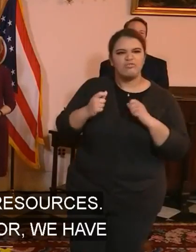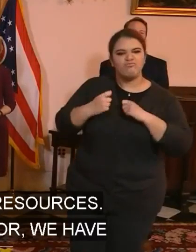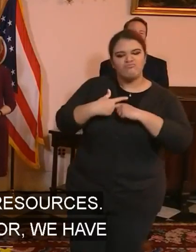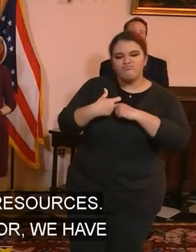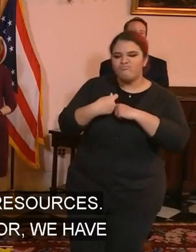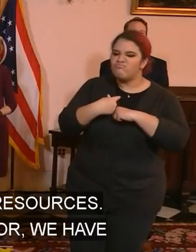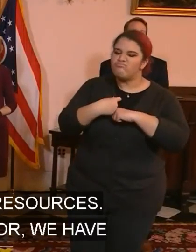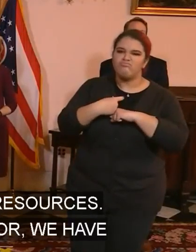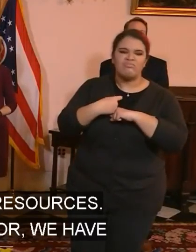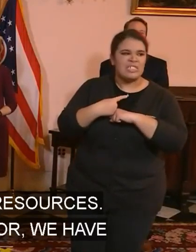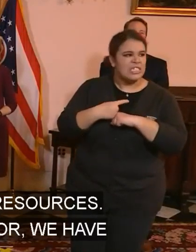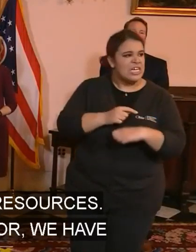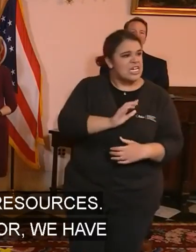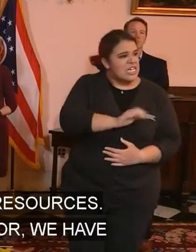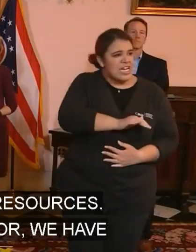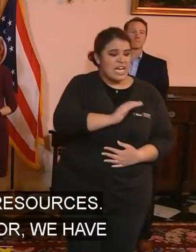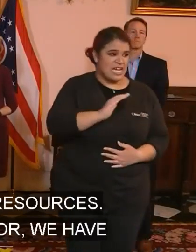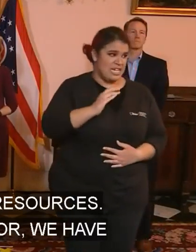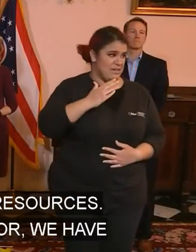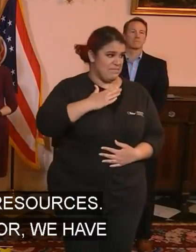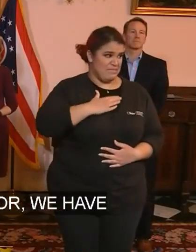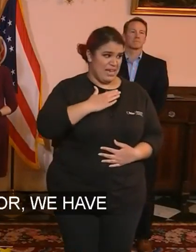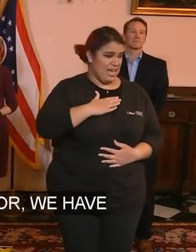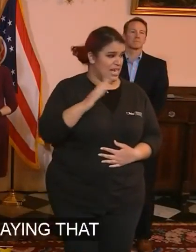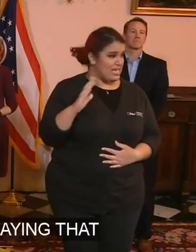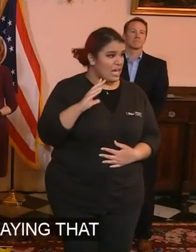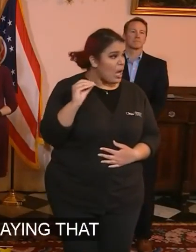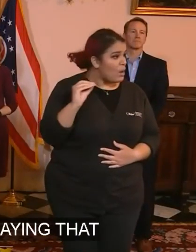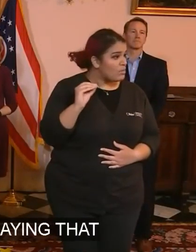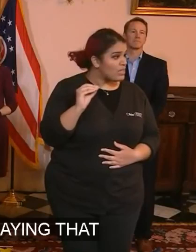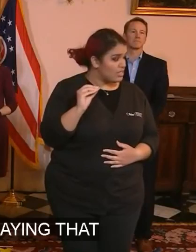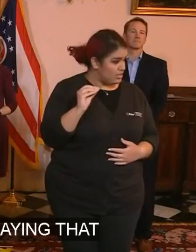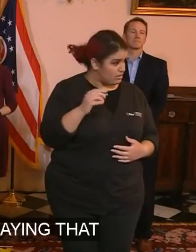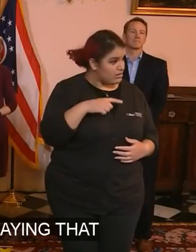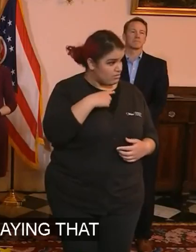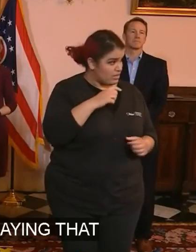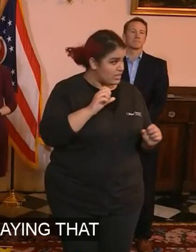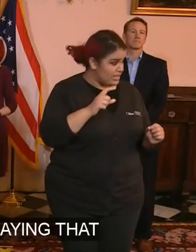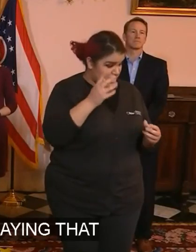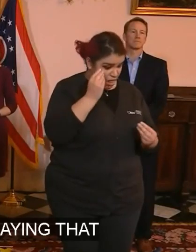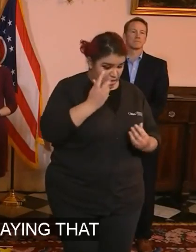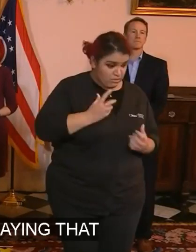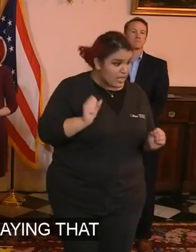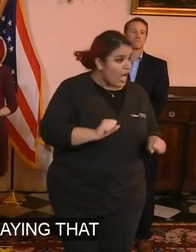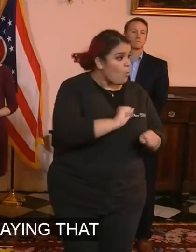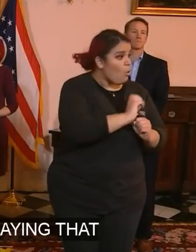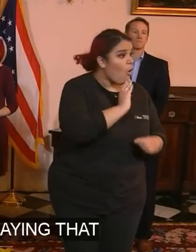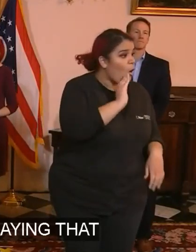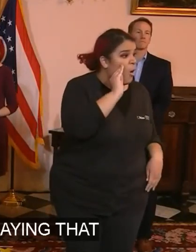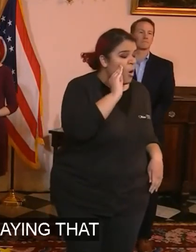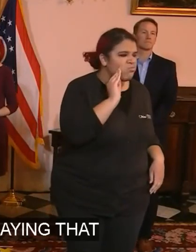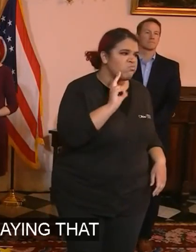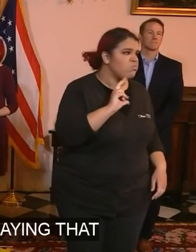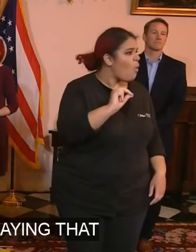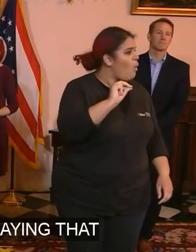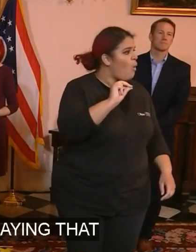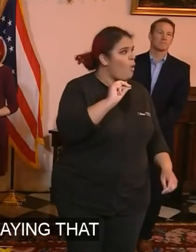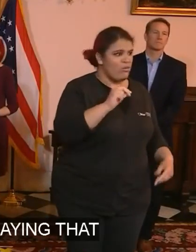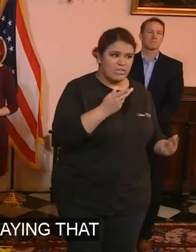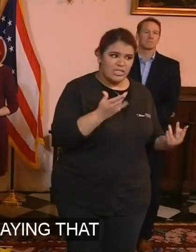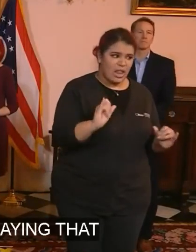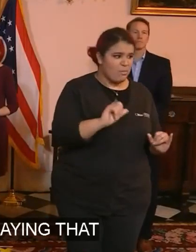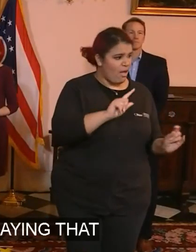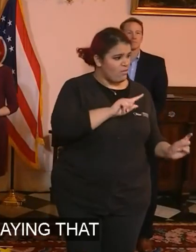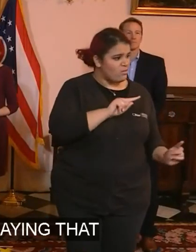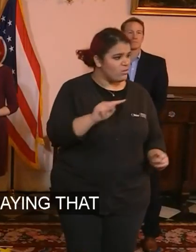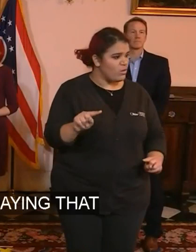that their companies are not having them work from home, even if they have the kind of jobs and technological capability to do so. What are you